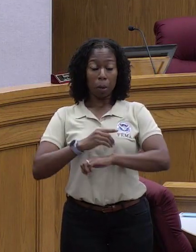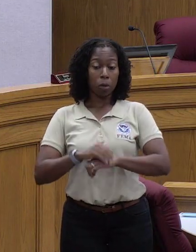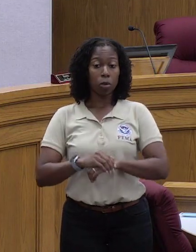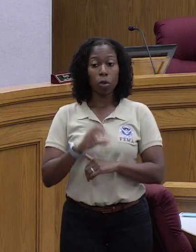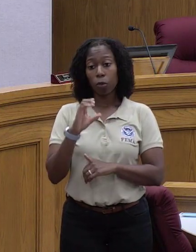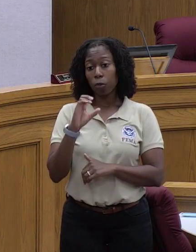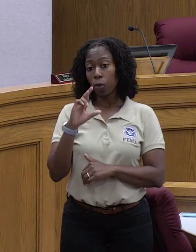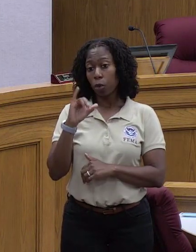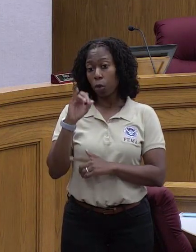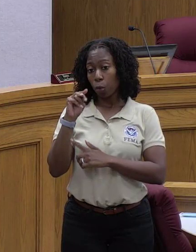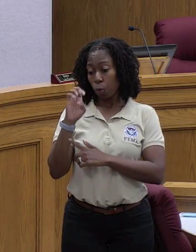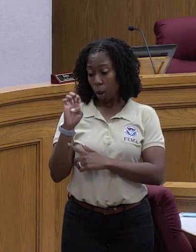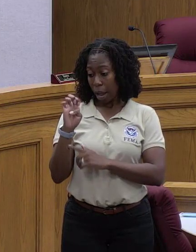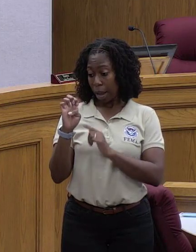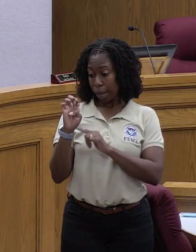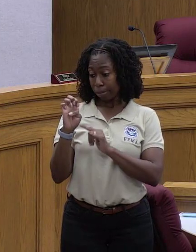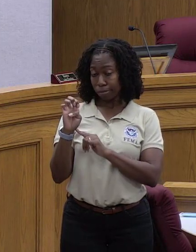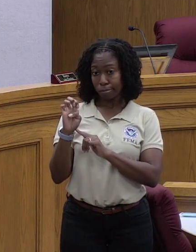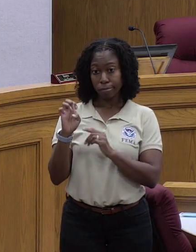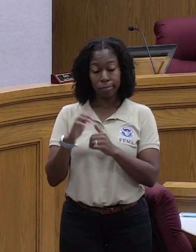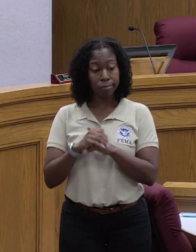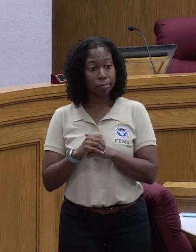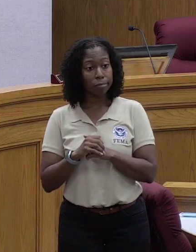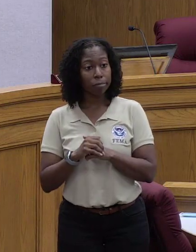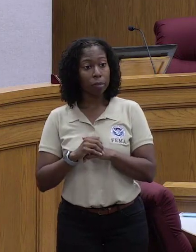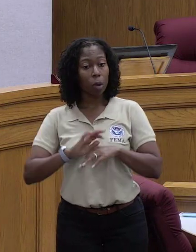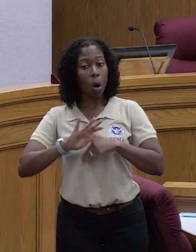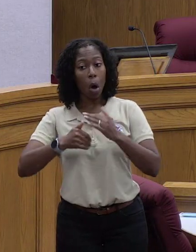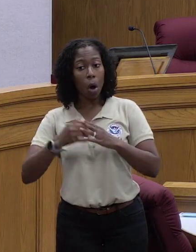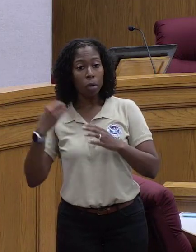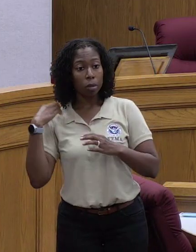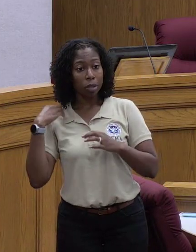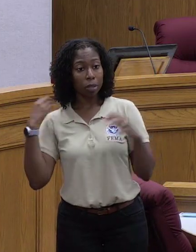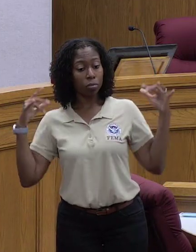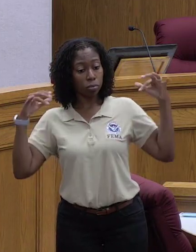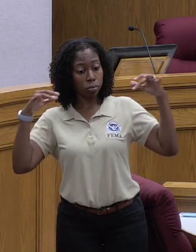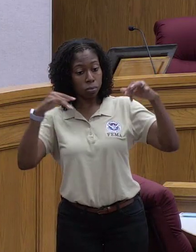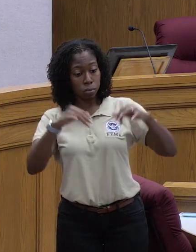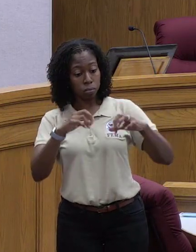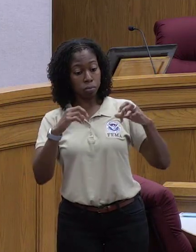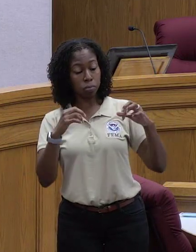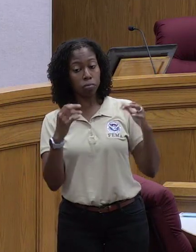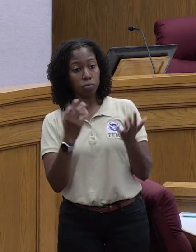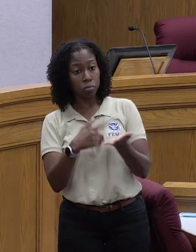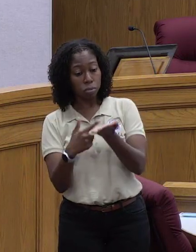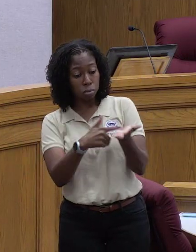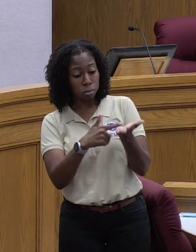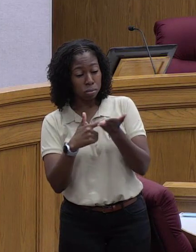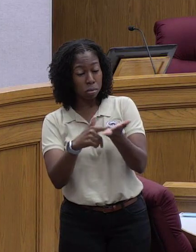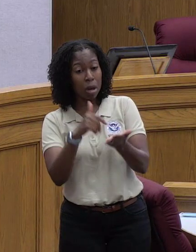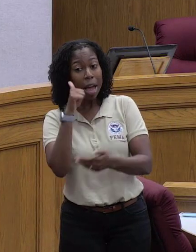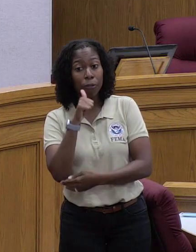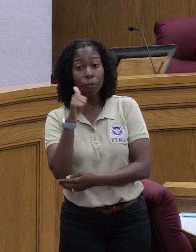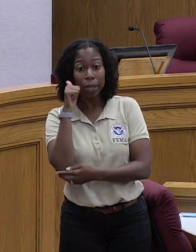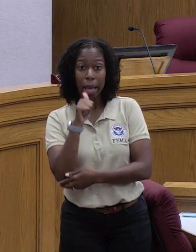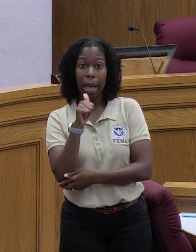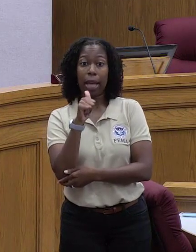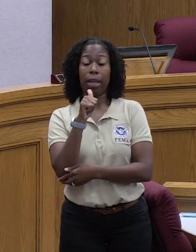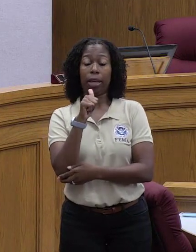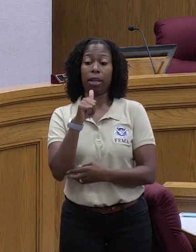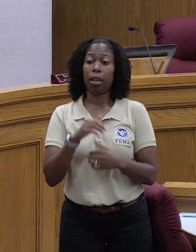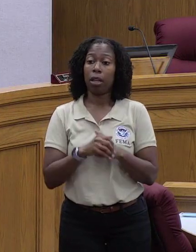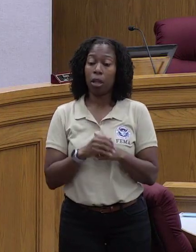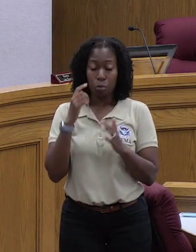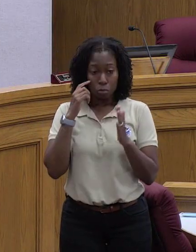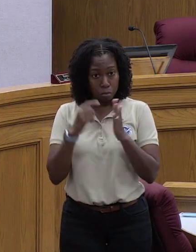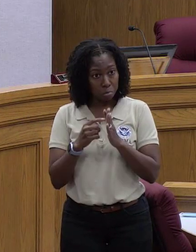standpoint, talking with all the chiefs, and again, we meet every day, we talk, and we have a Zoom meeting, and things are progressing